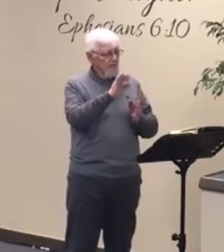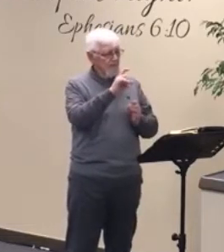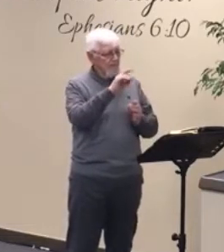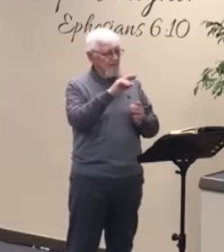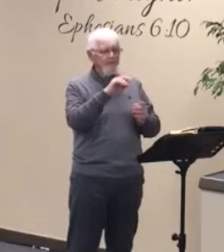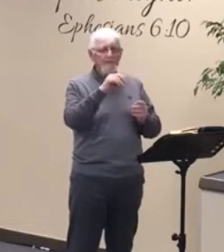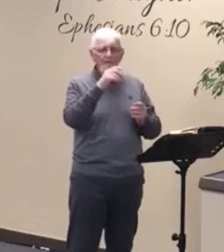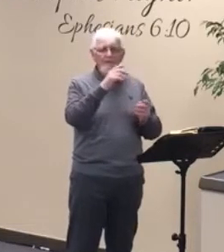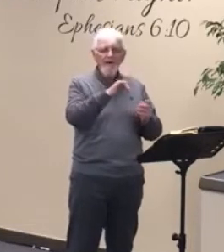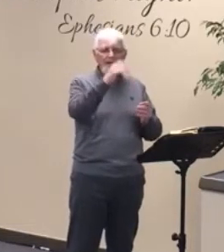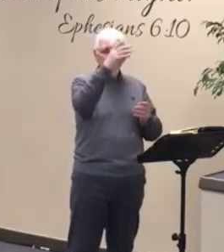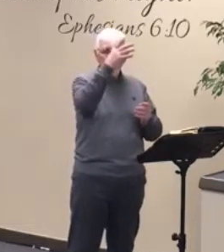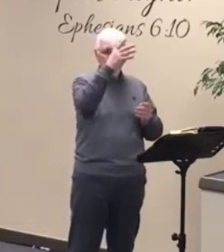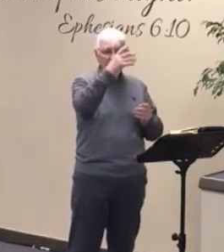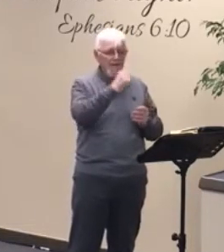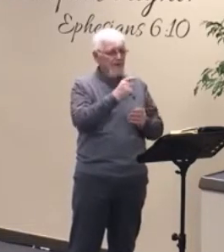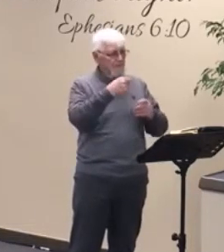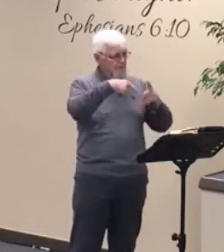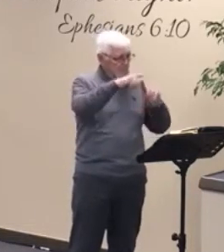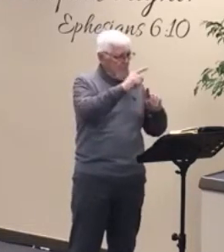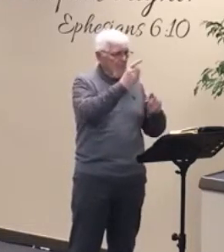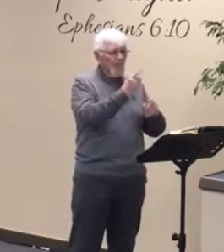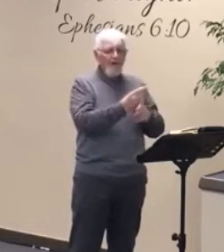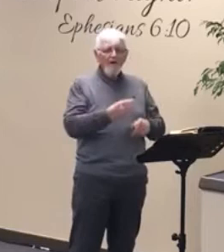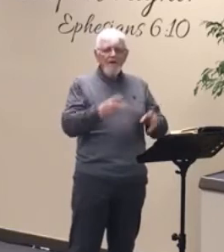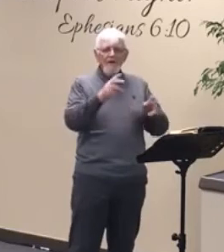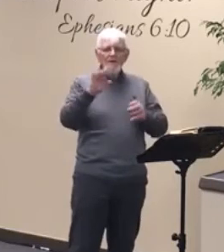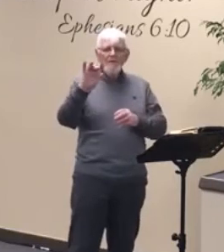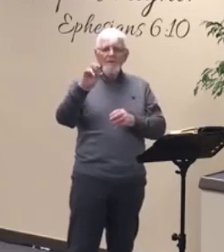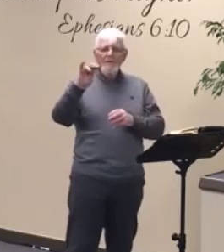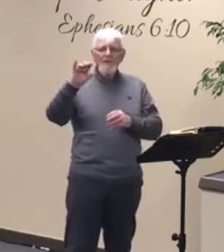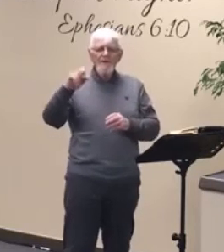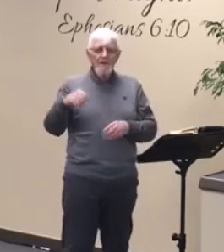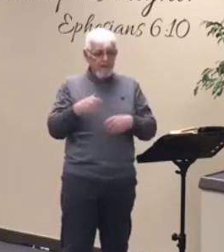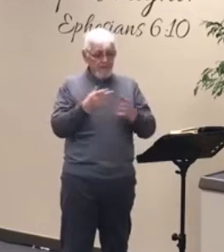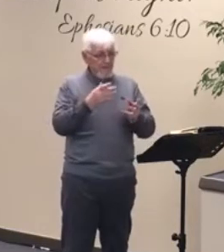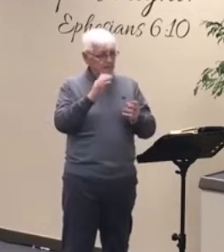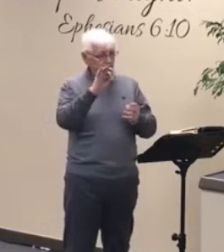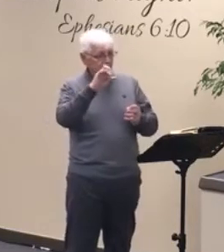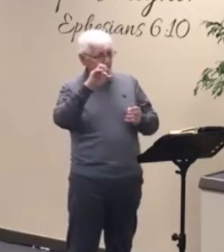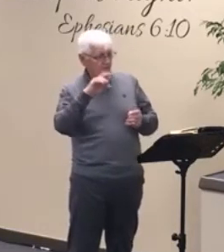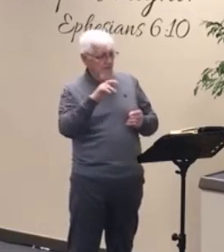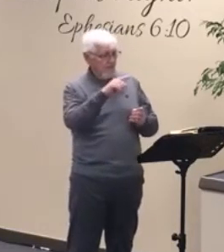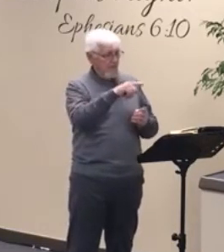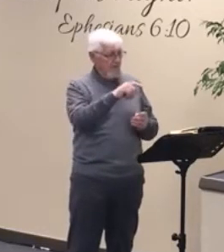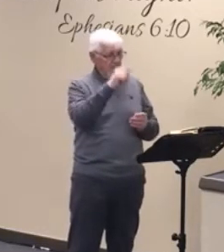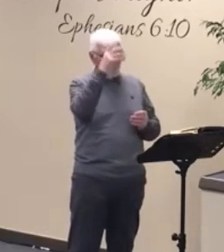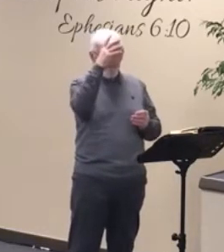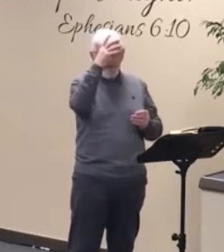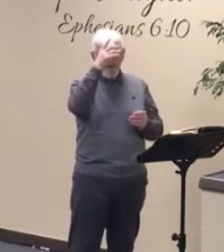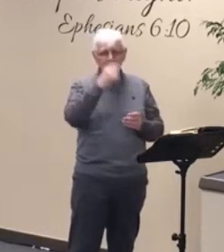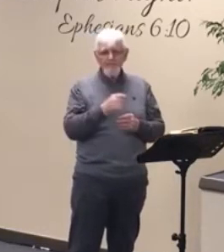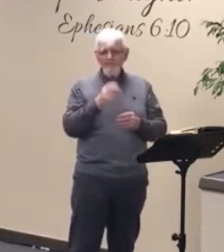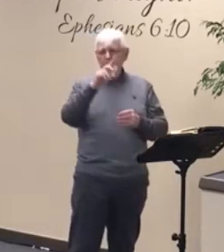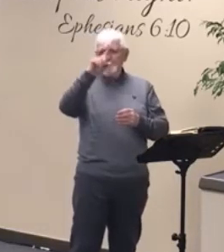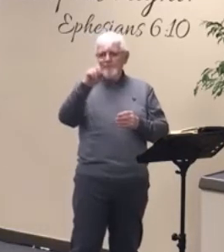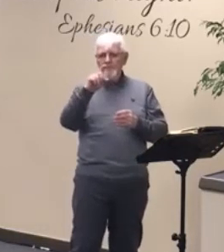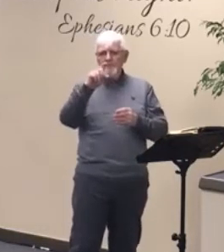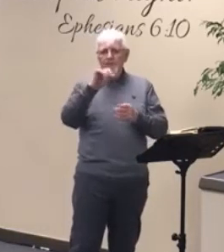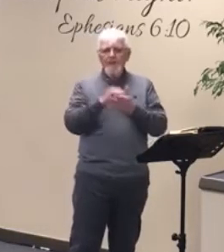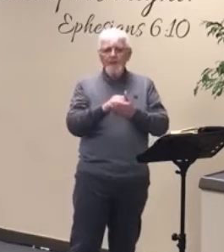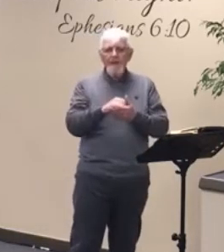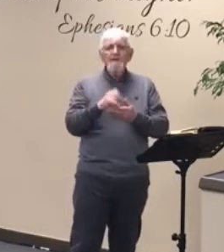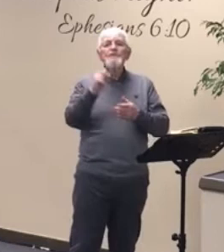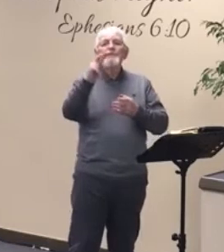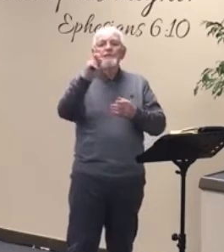father, and he's the one that turned out right. Well, Benjamin gets shown some favoritism by his father, undoubtedly. I'm guessing that. But then for